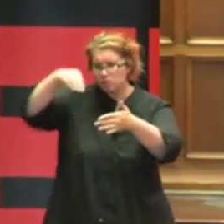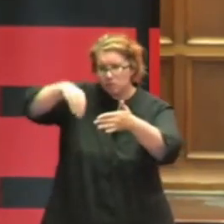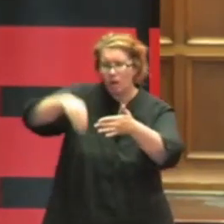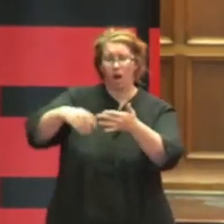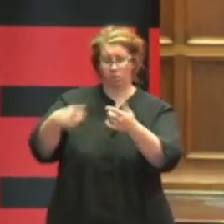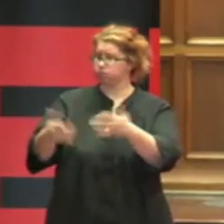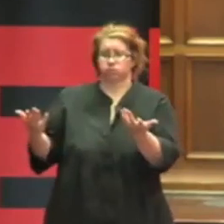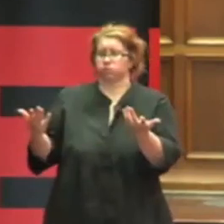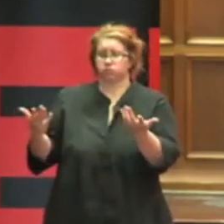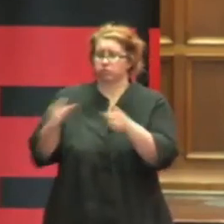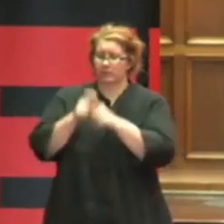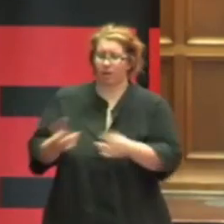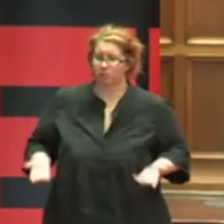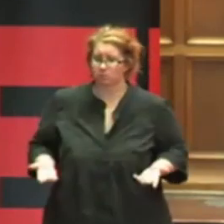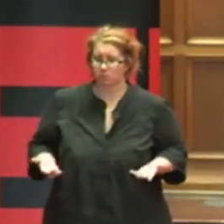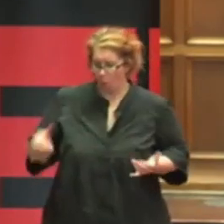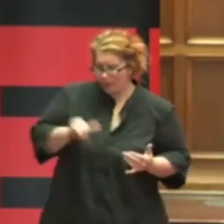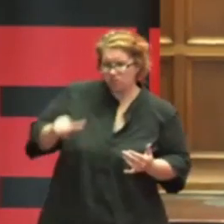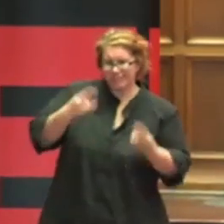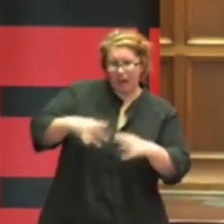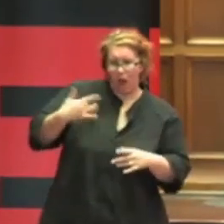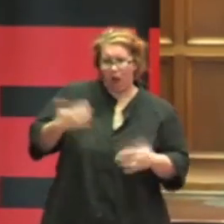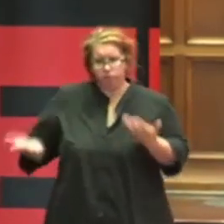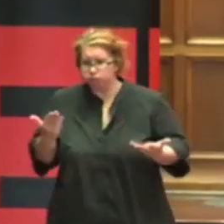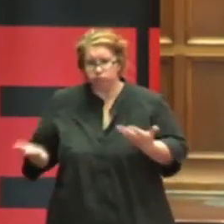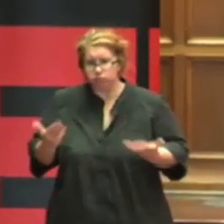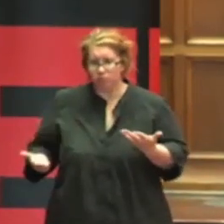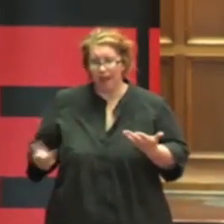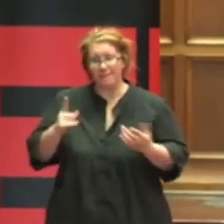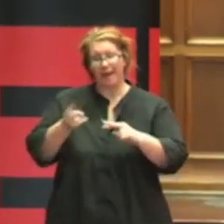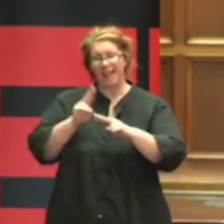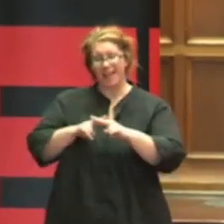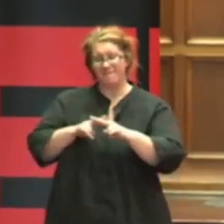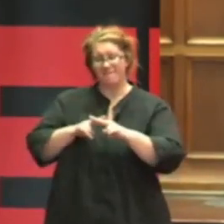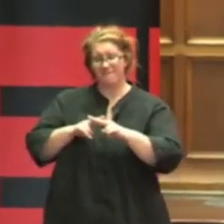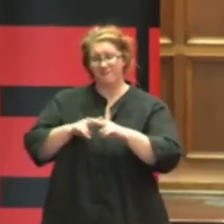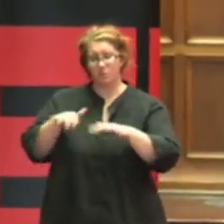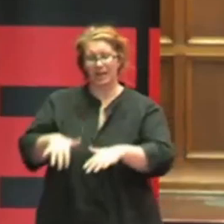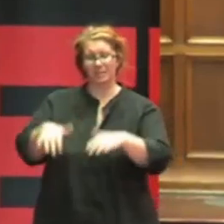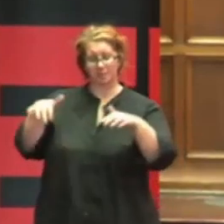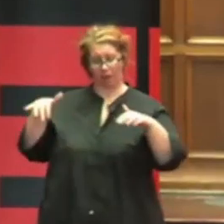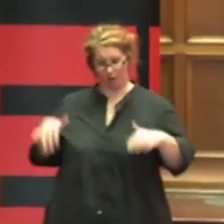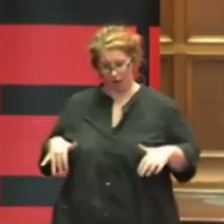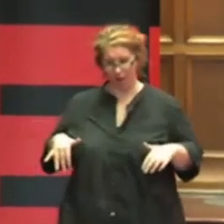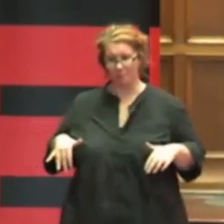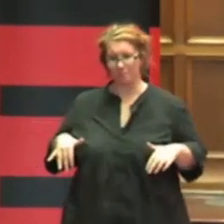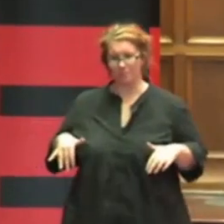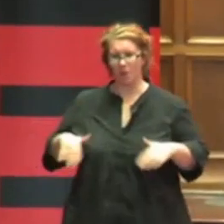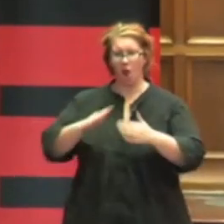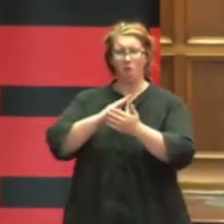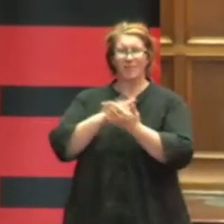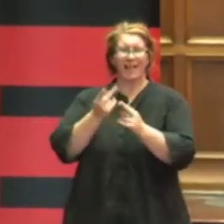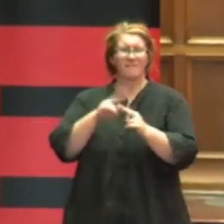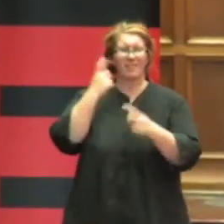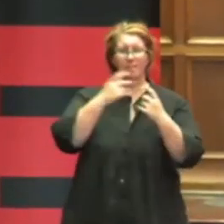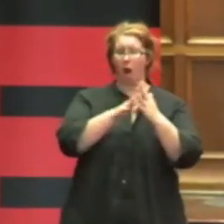statement. But of course, taken out of context, it's got, you know, the wit of, say, a Woody Allen